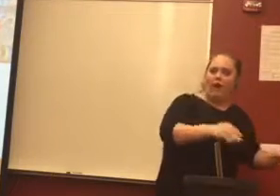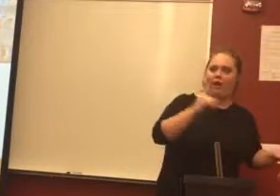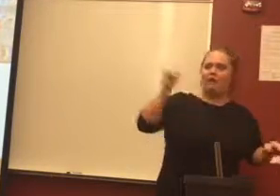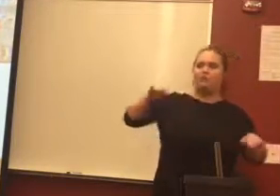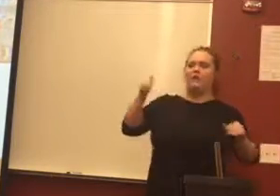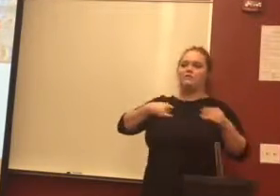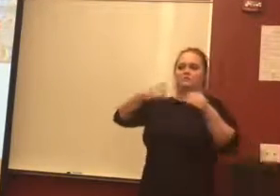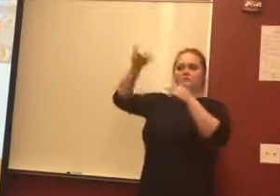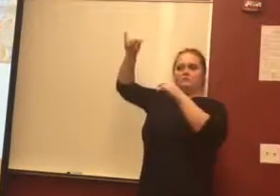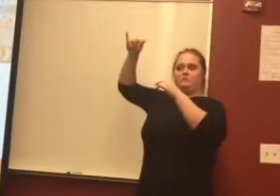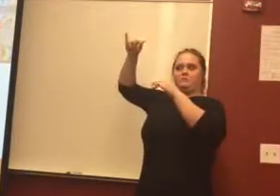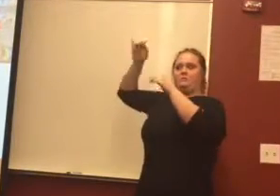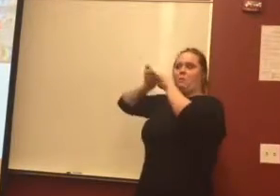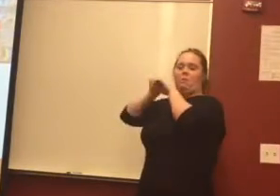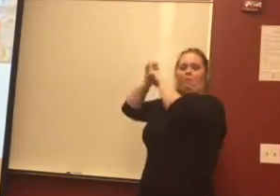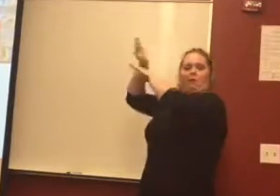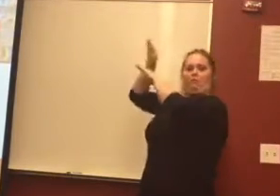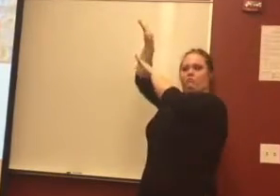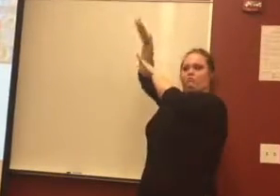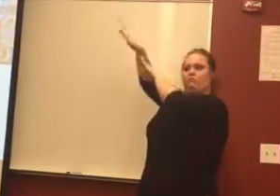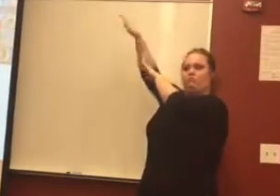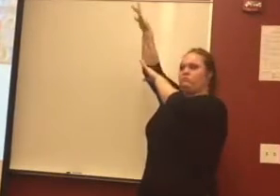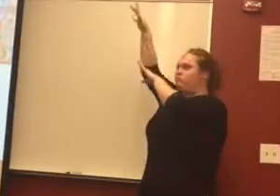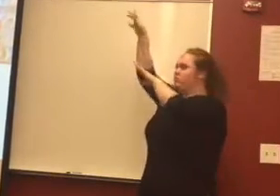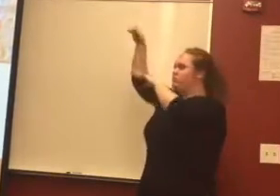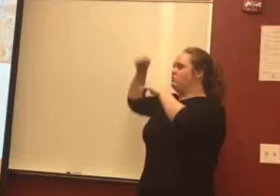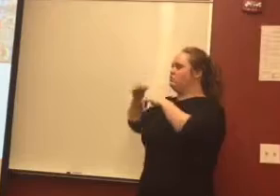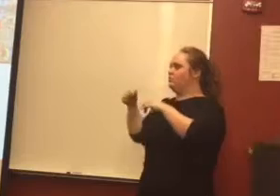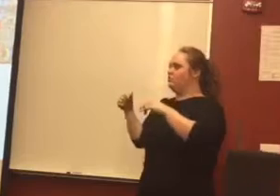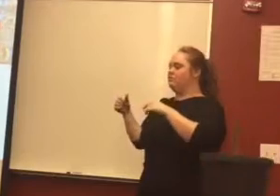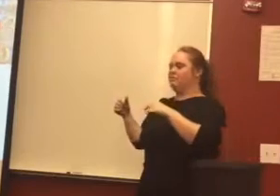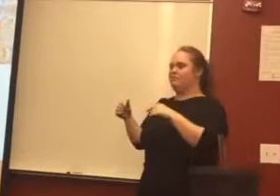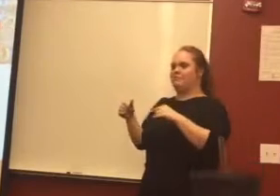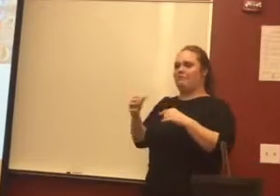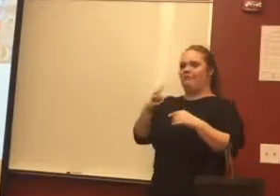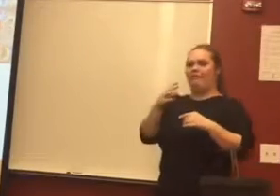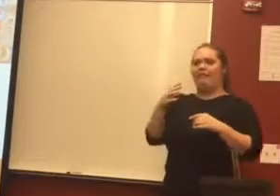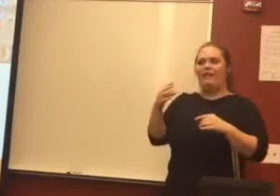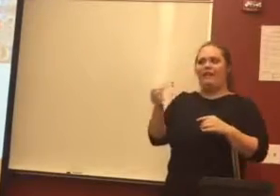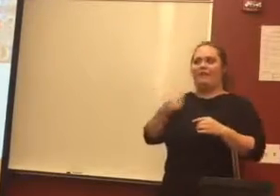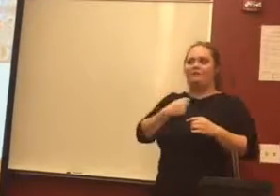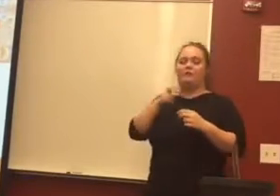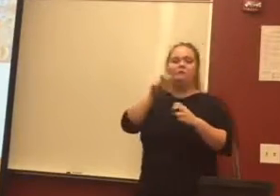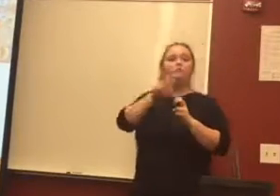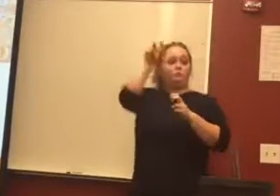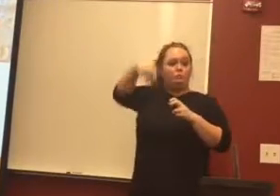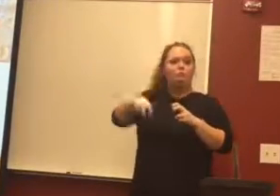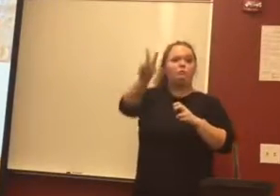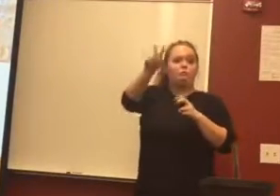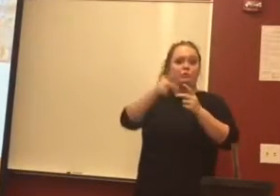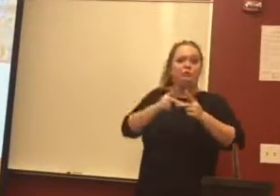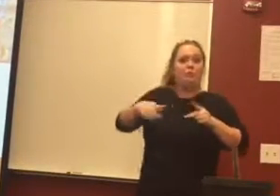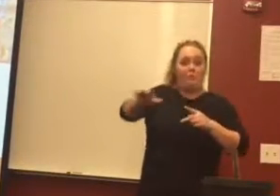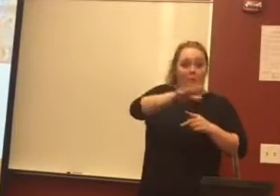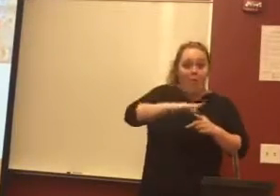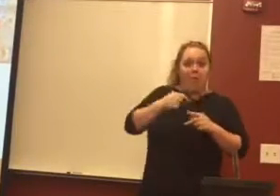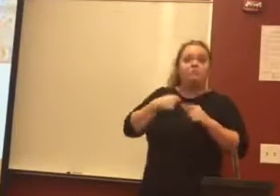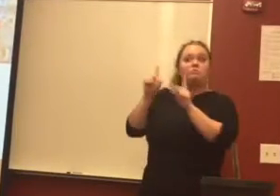tram amusement. thing. Yeah, that's this thing. We also went to an amusement park that had these things. So I was like, wait, is this the amusement park or is this the